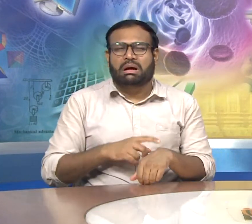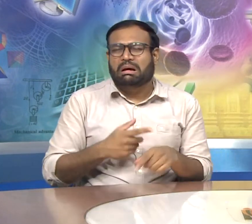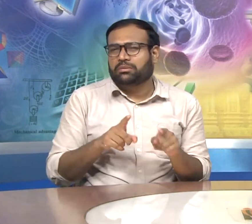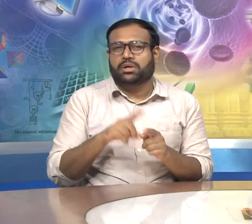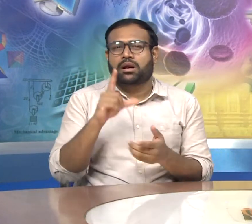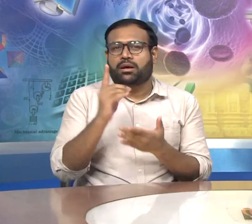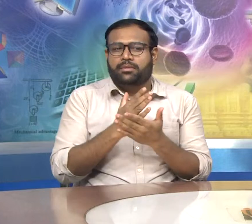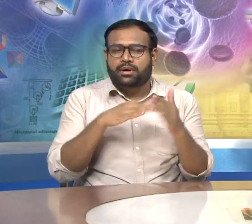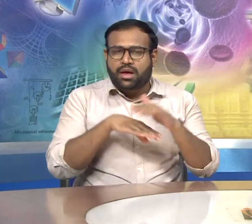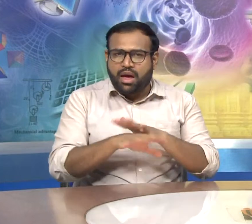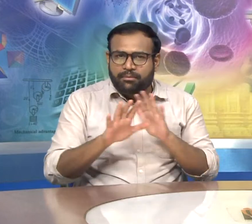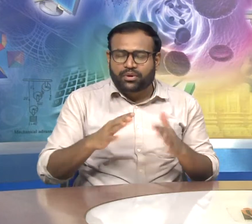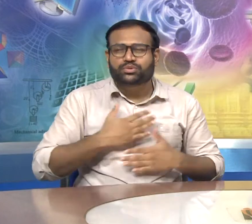It means enjoyment, like